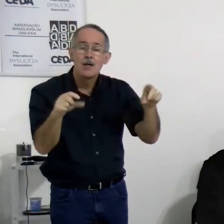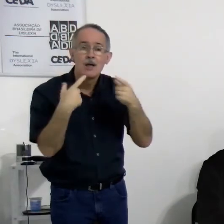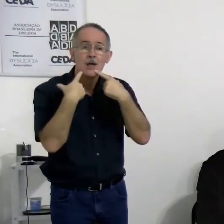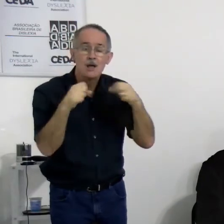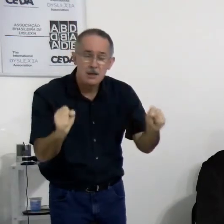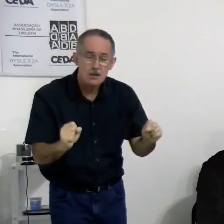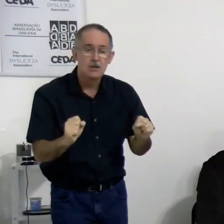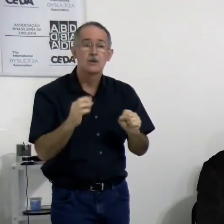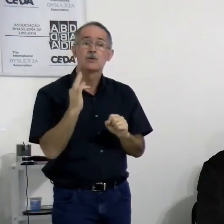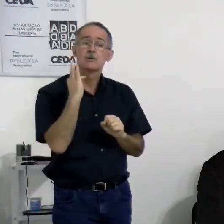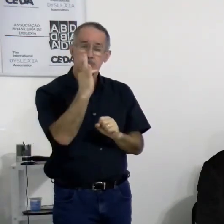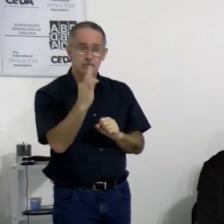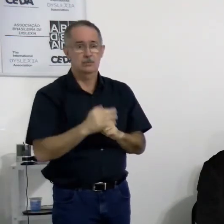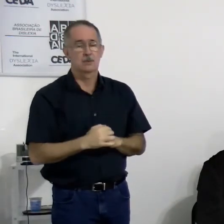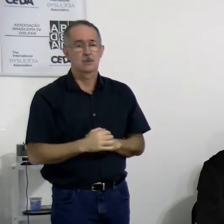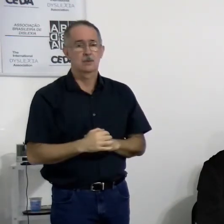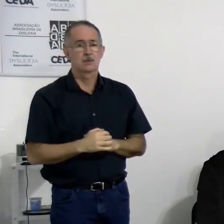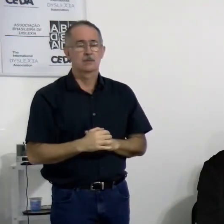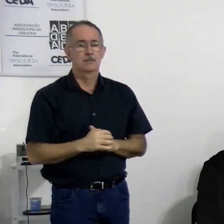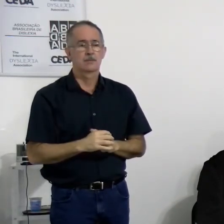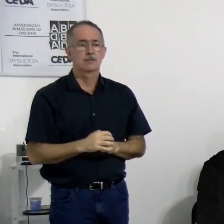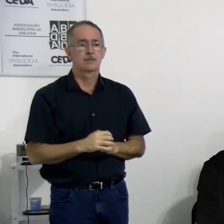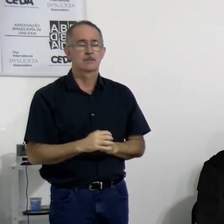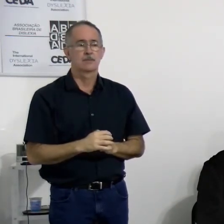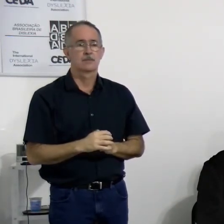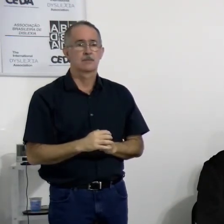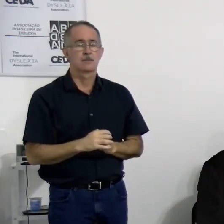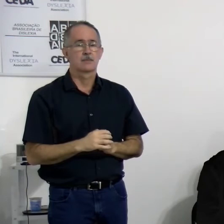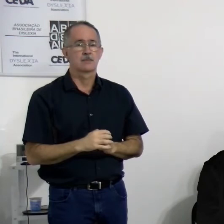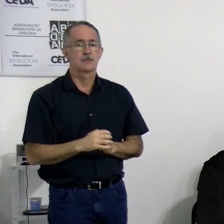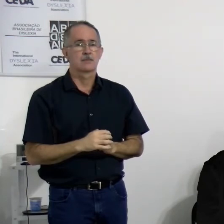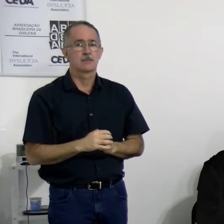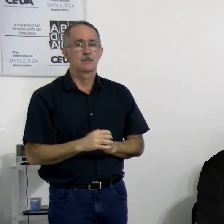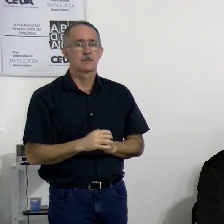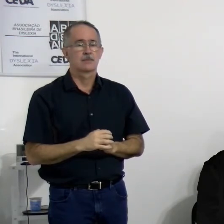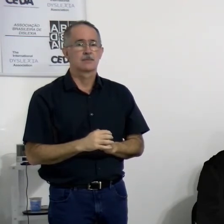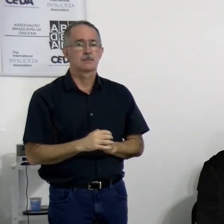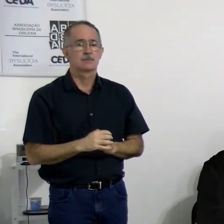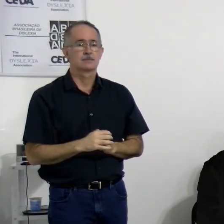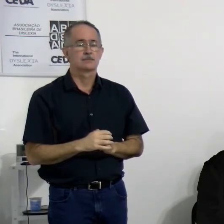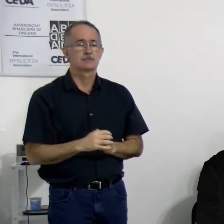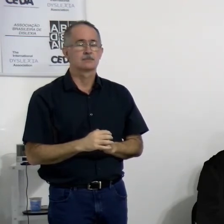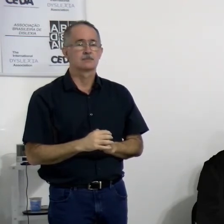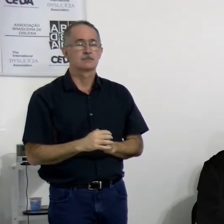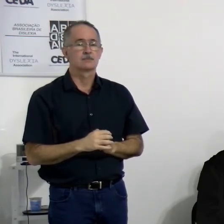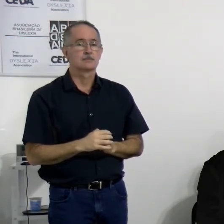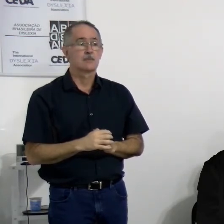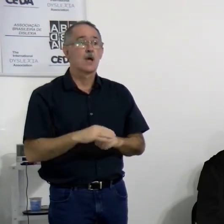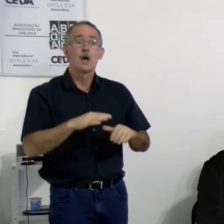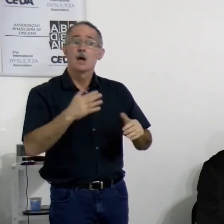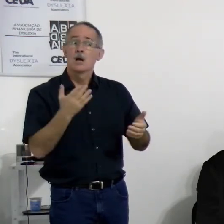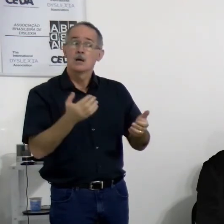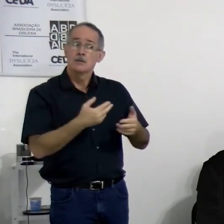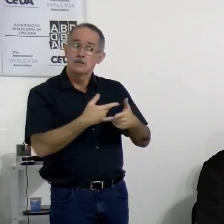So, some of you are probably familiar with Pat Cool's work at University of Washington. Alguns de